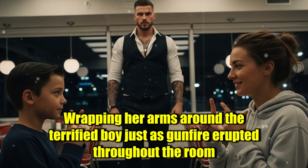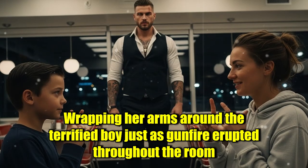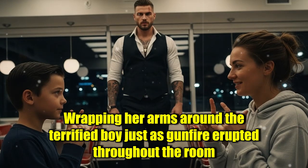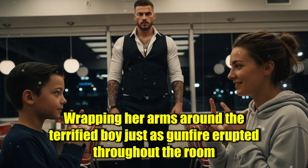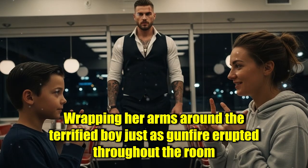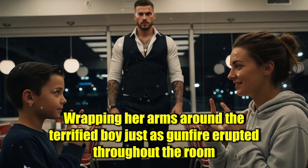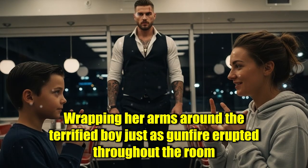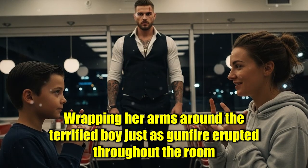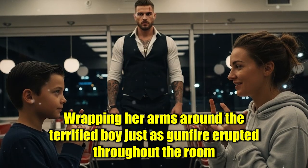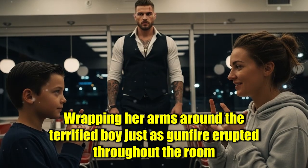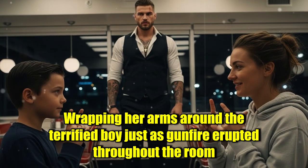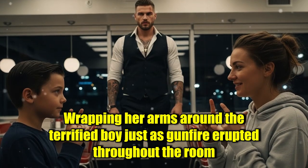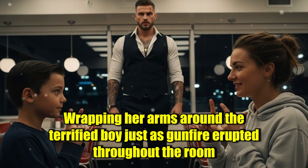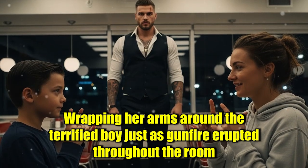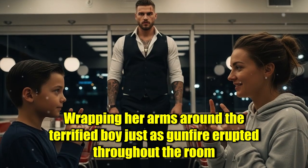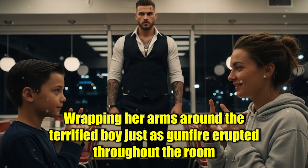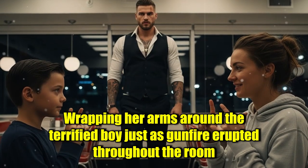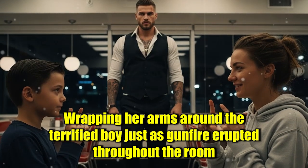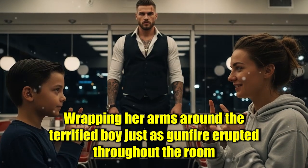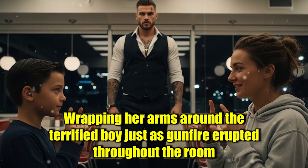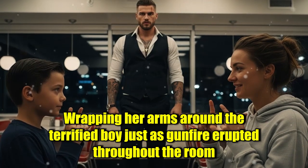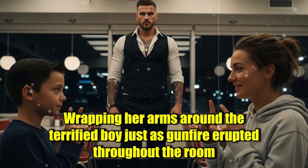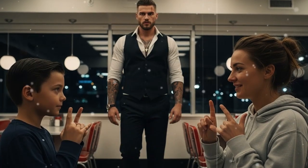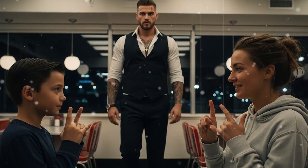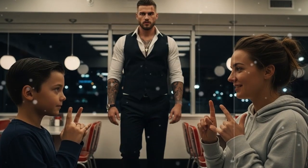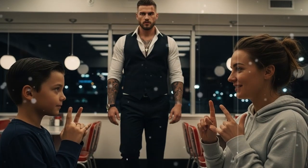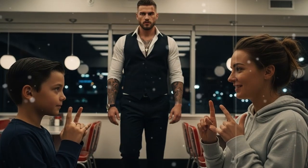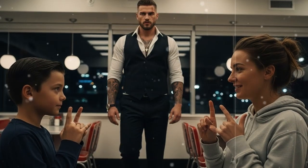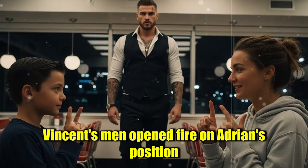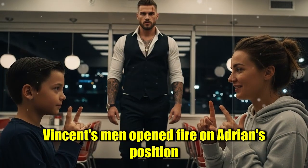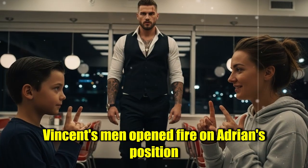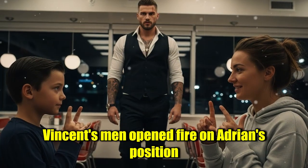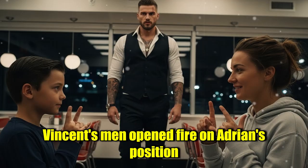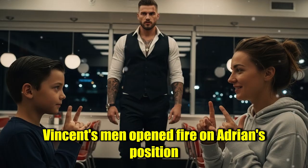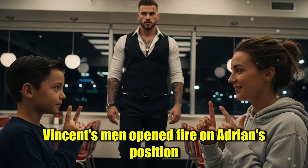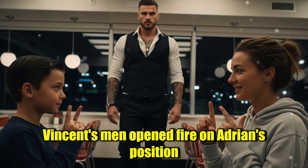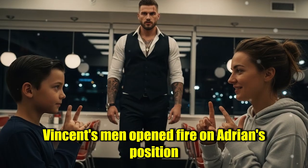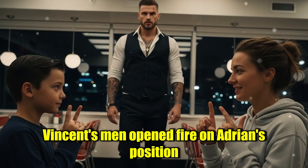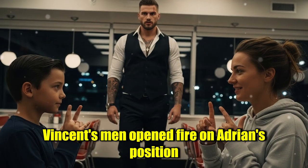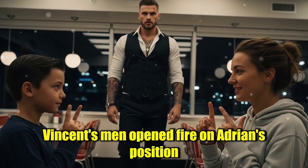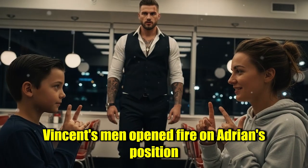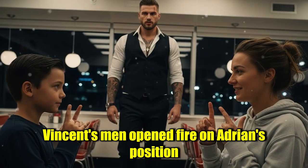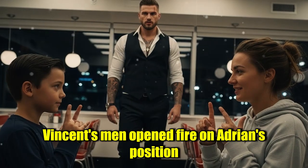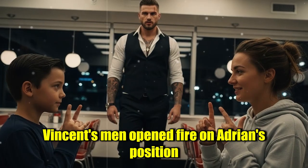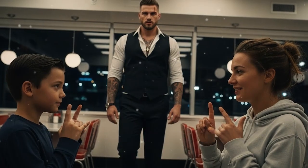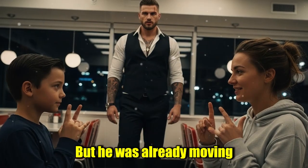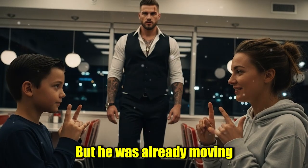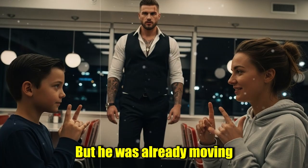the terrified boy just as gunfire erupted throughout the room. Vincent's men opened fire on Adrian's position, but he